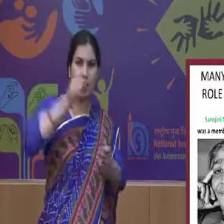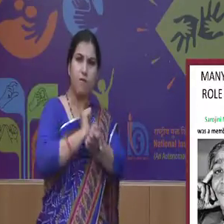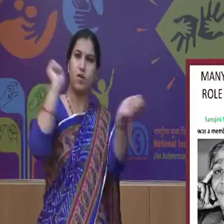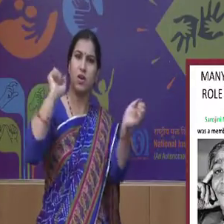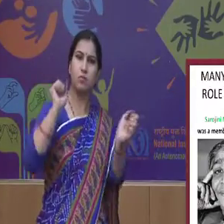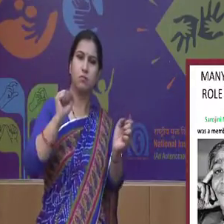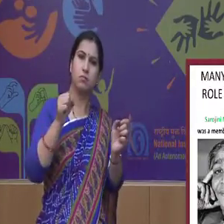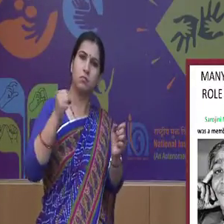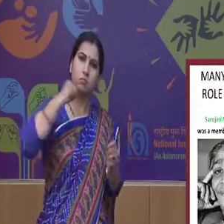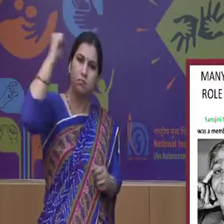movement.